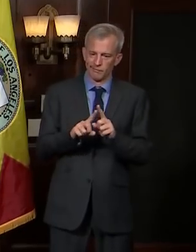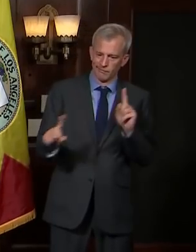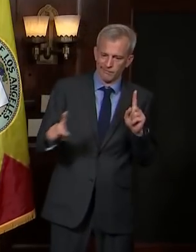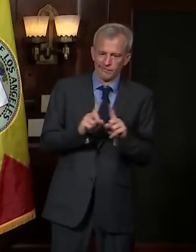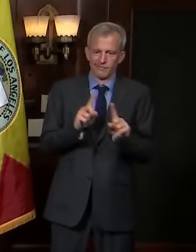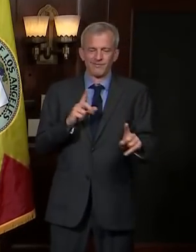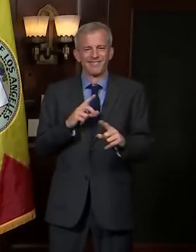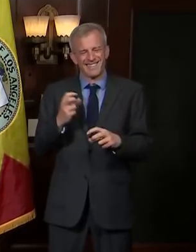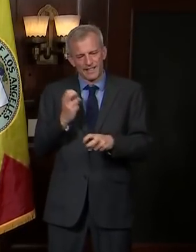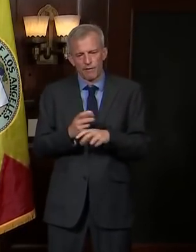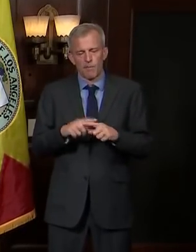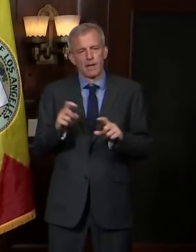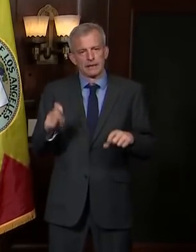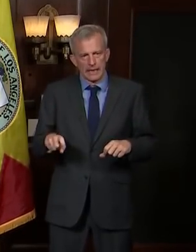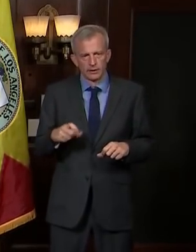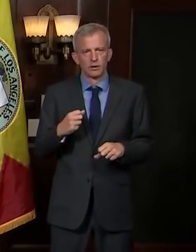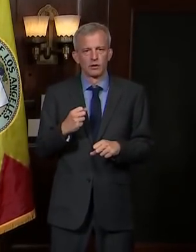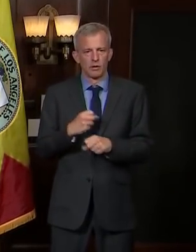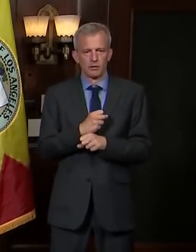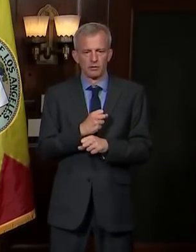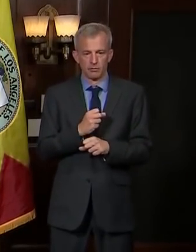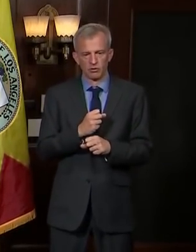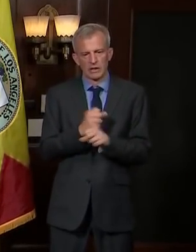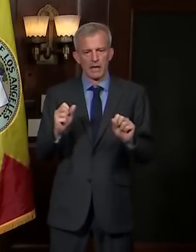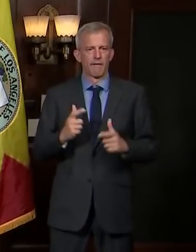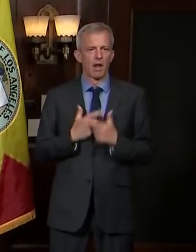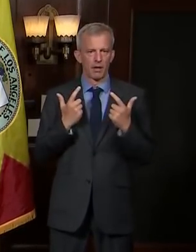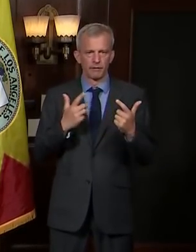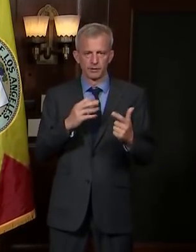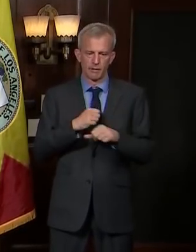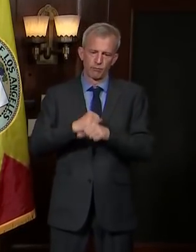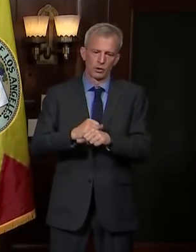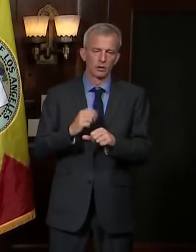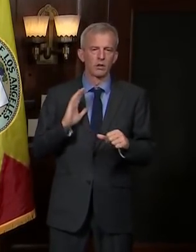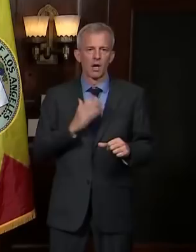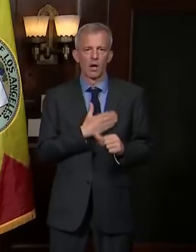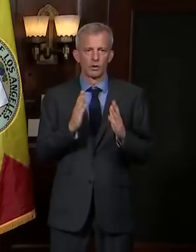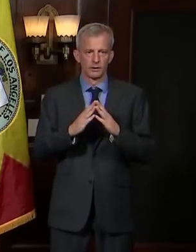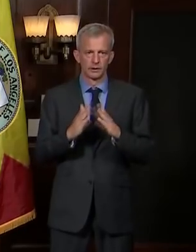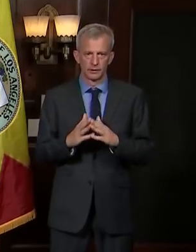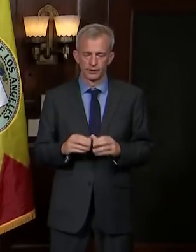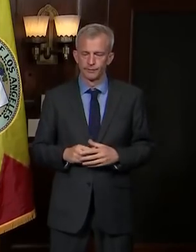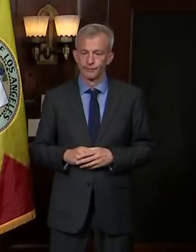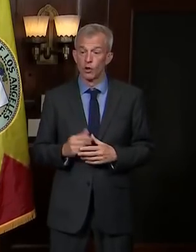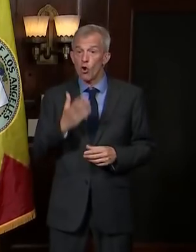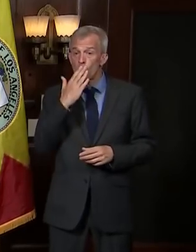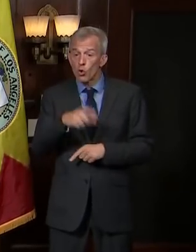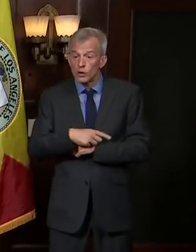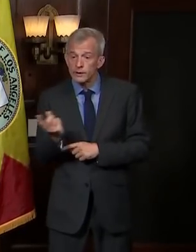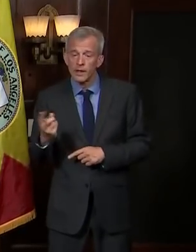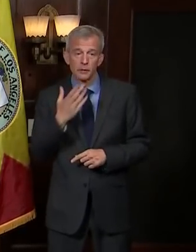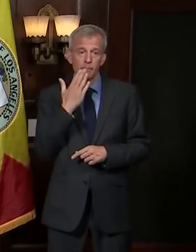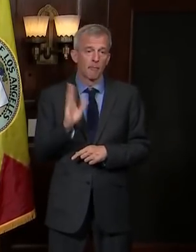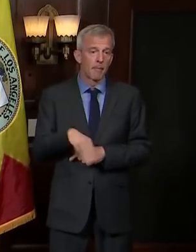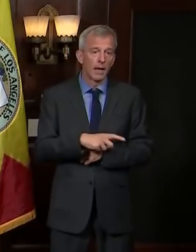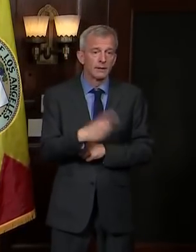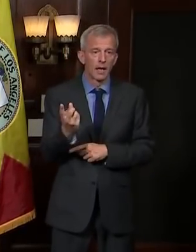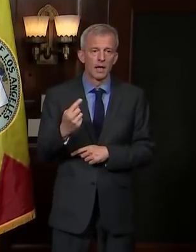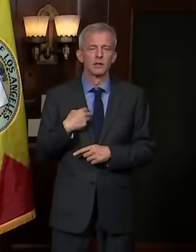our city. Through the good days and the bad, I want you to know I will always be right here with